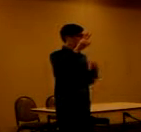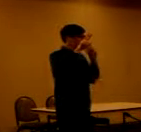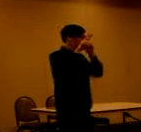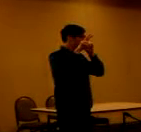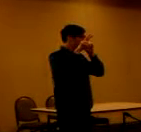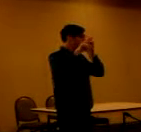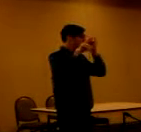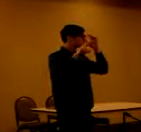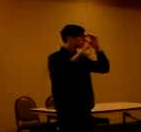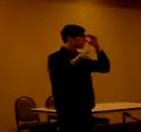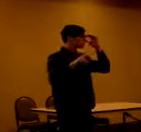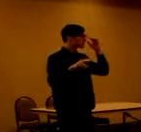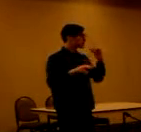Last November.